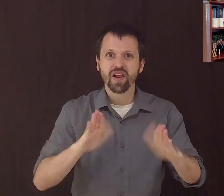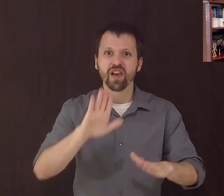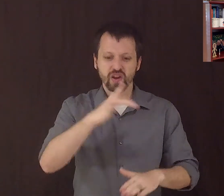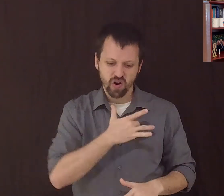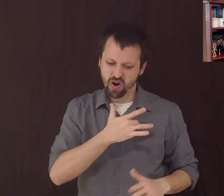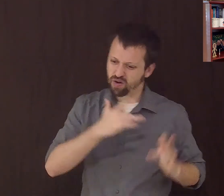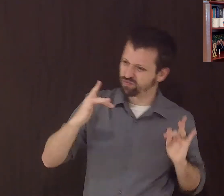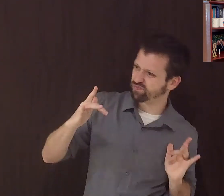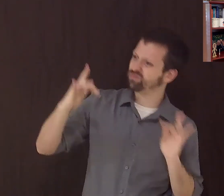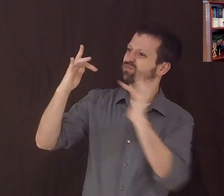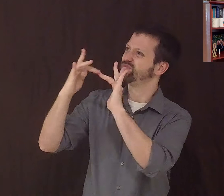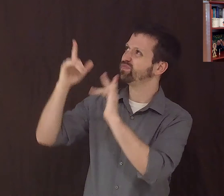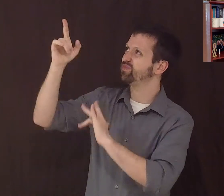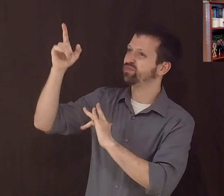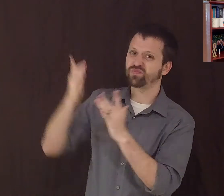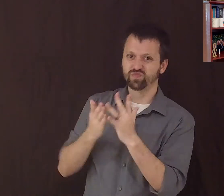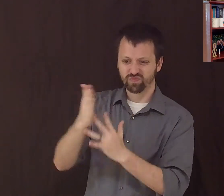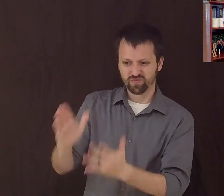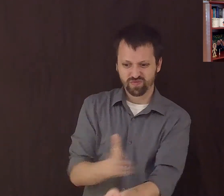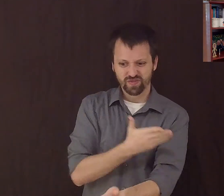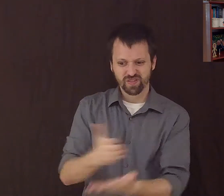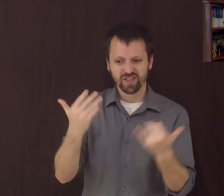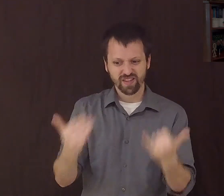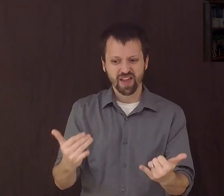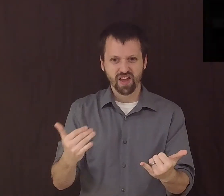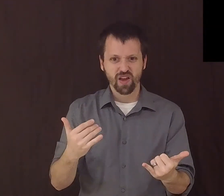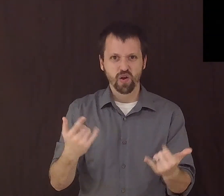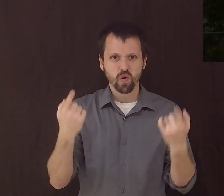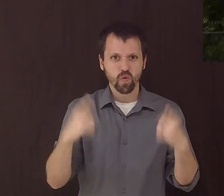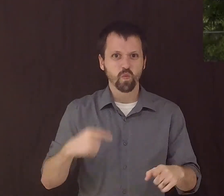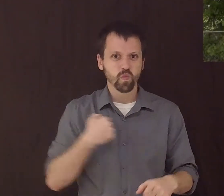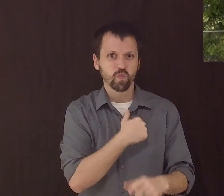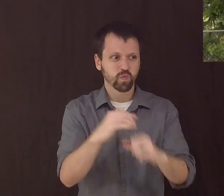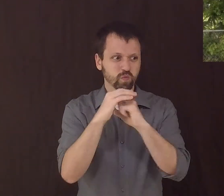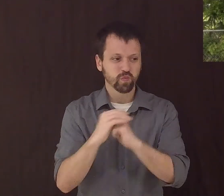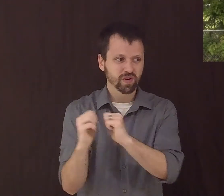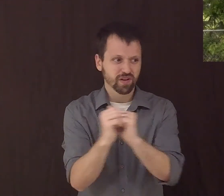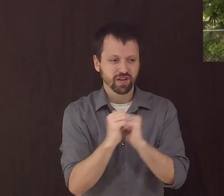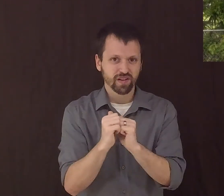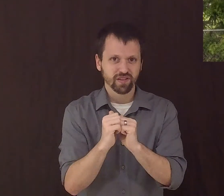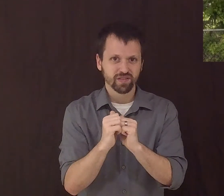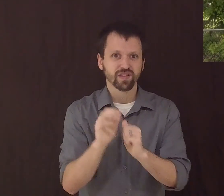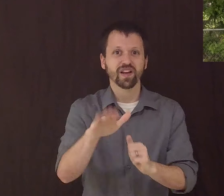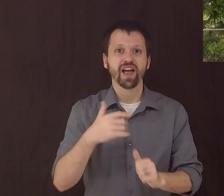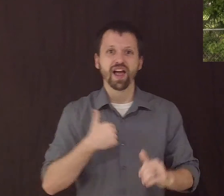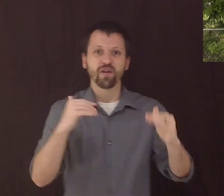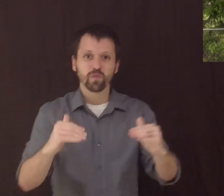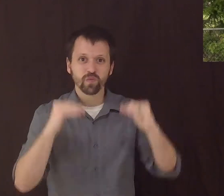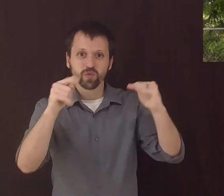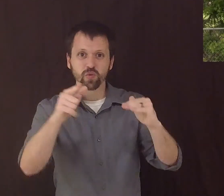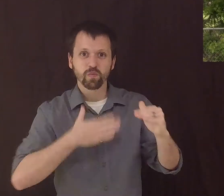to connect with God through these songs as we worship with this team. I will exalt you, my God and